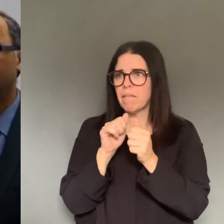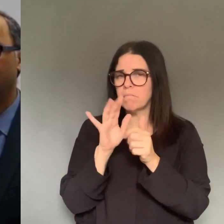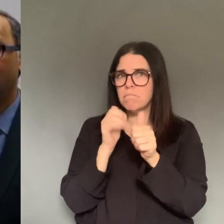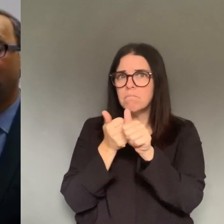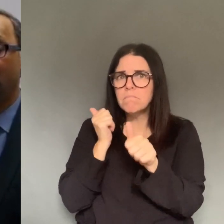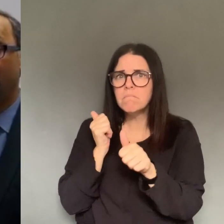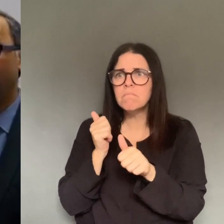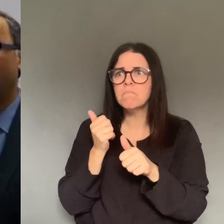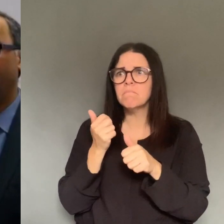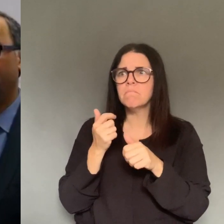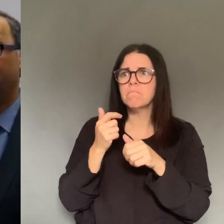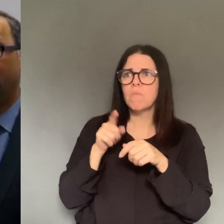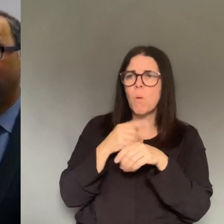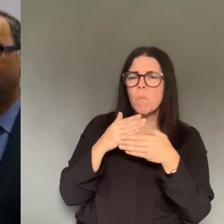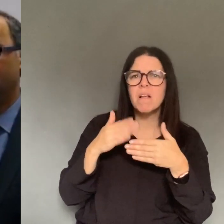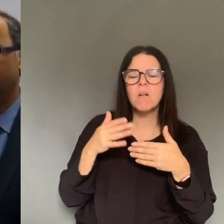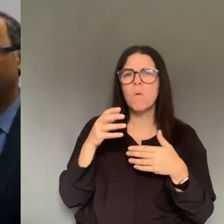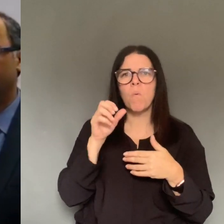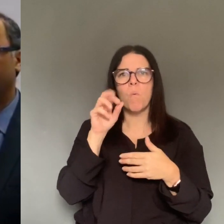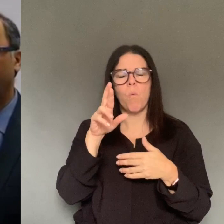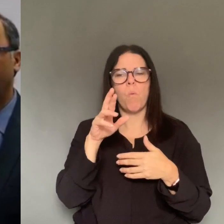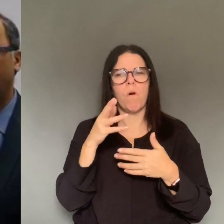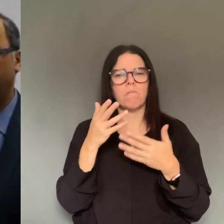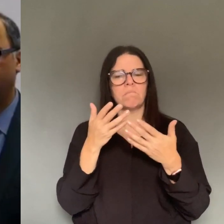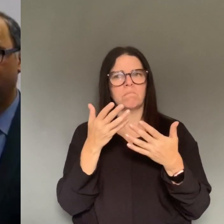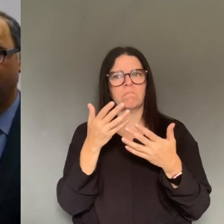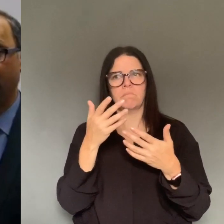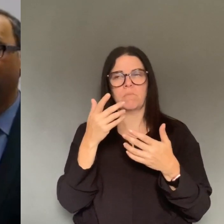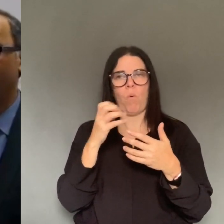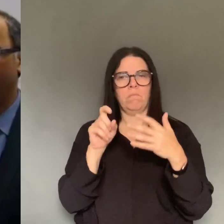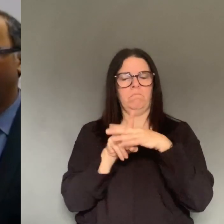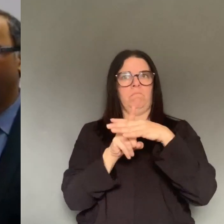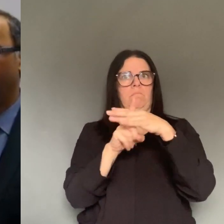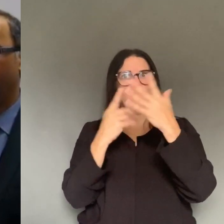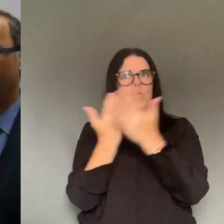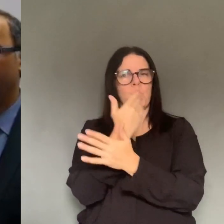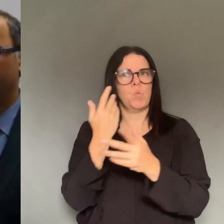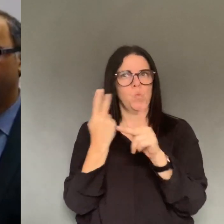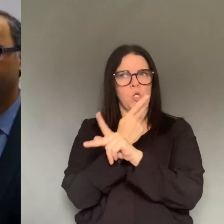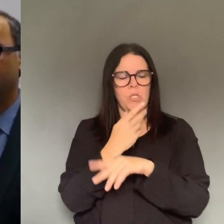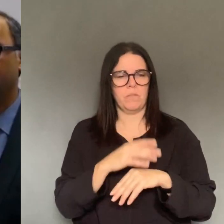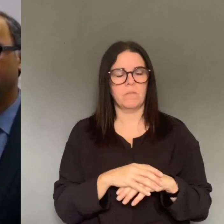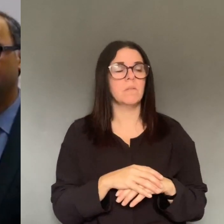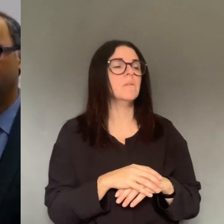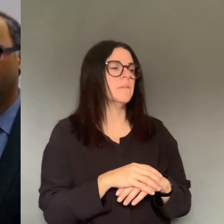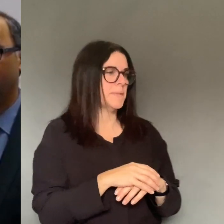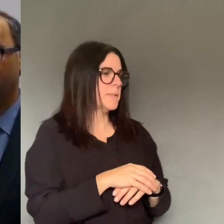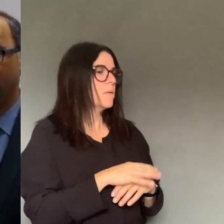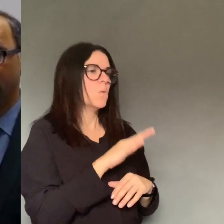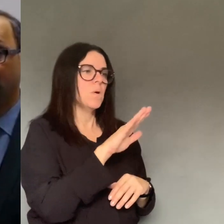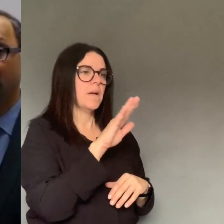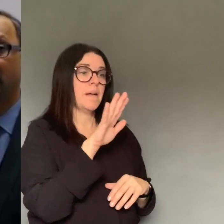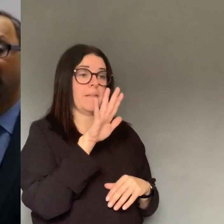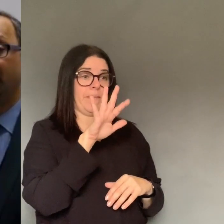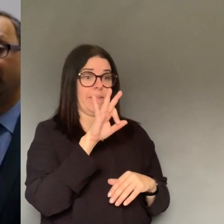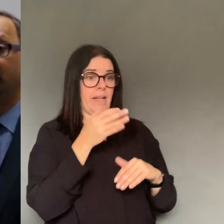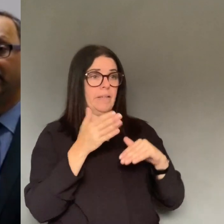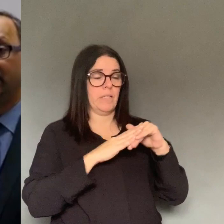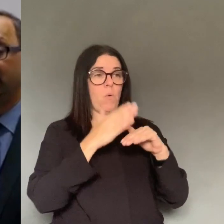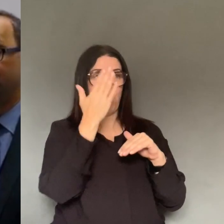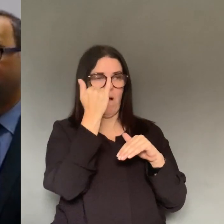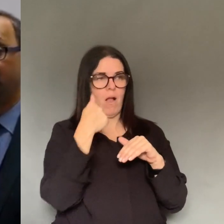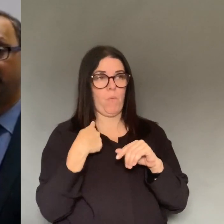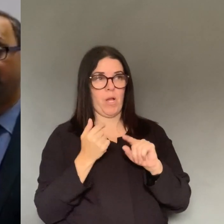new? No, it is as a result of our active screening. We went out to these facilities over the weekend, and